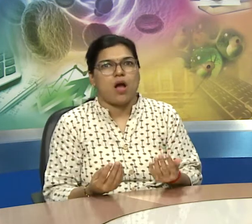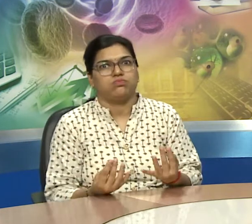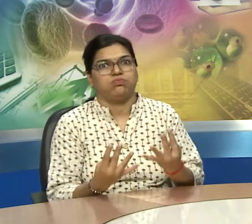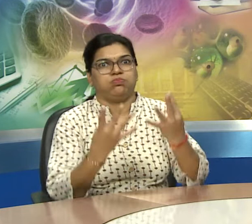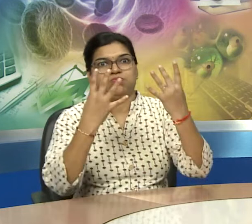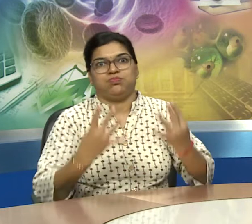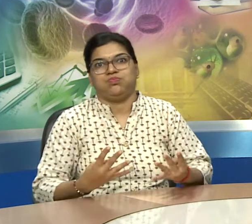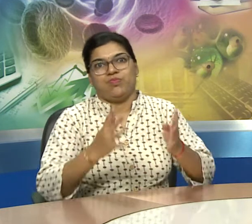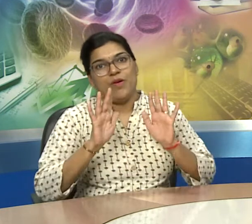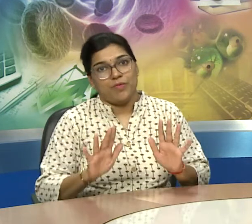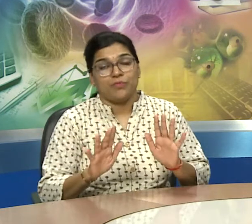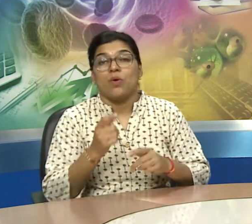agro-horticultural society.